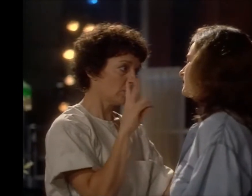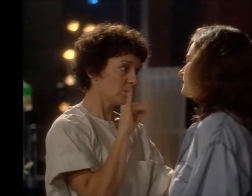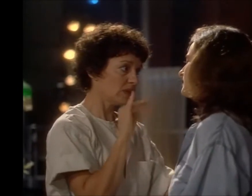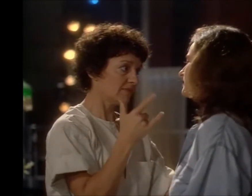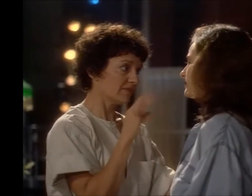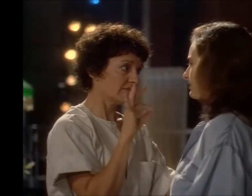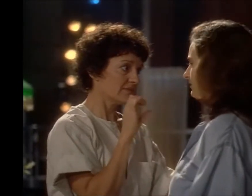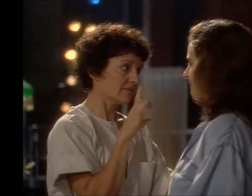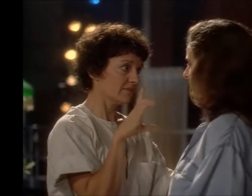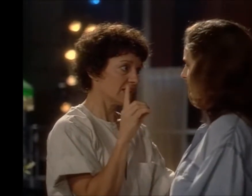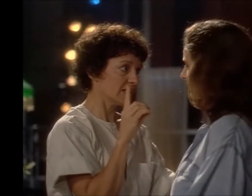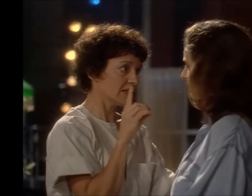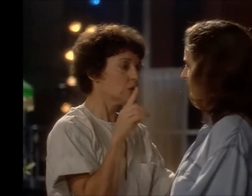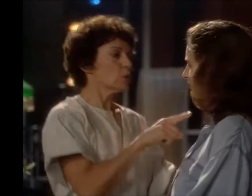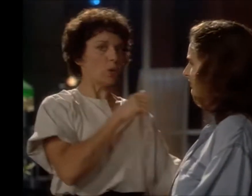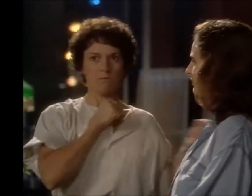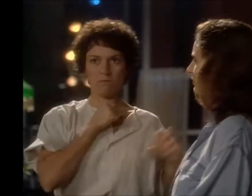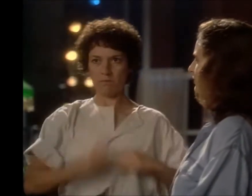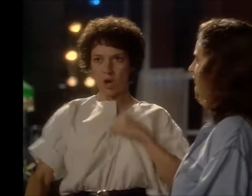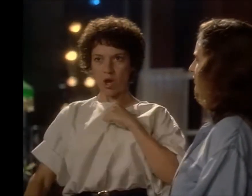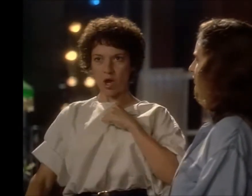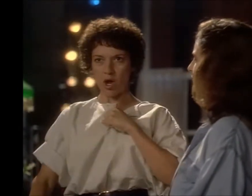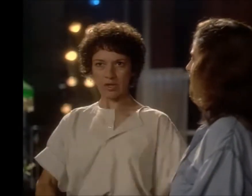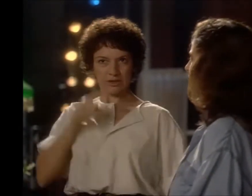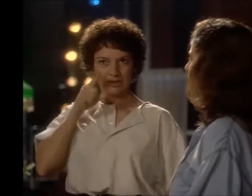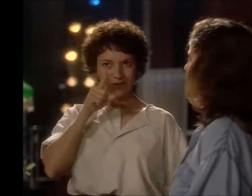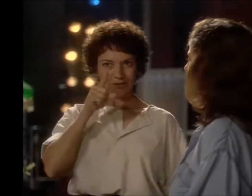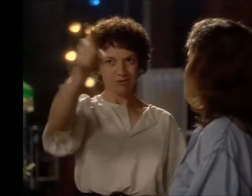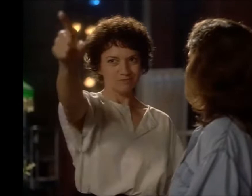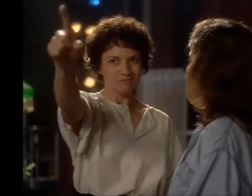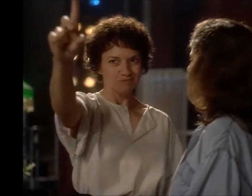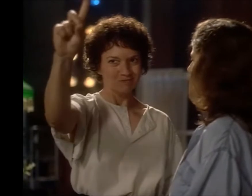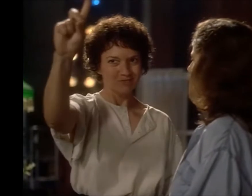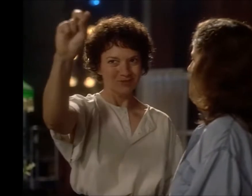Wingfield. You march straight to that door.